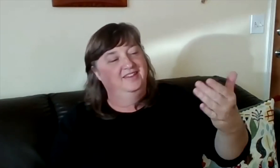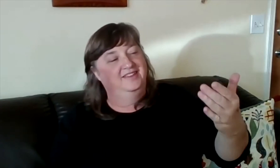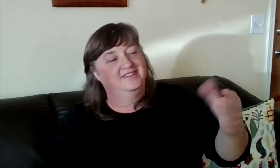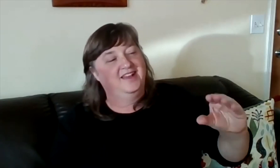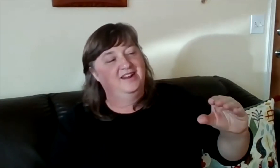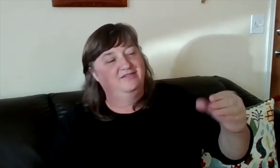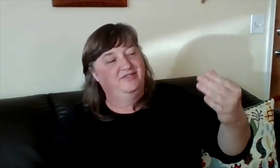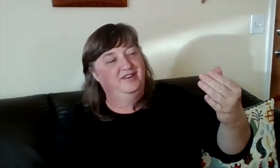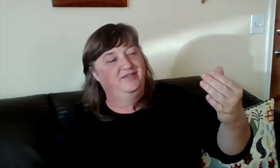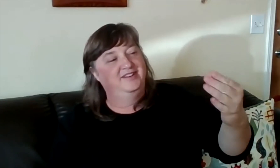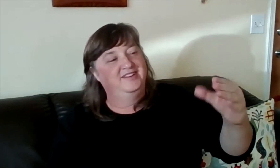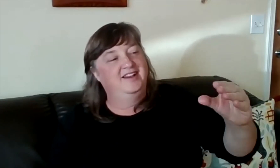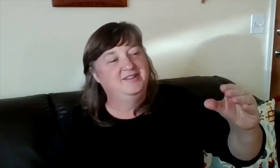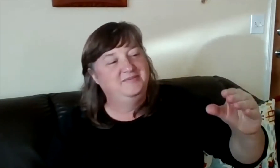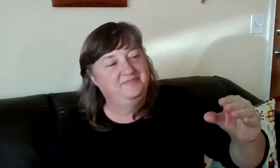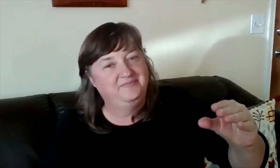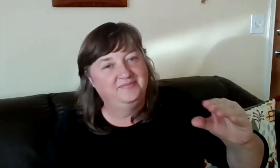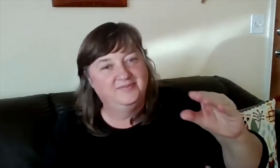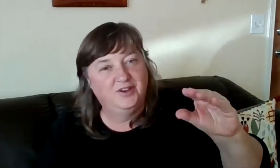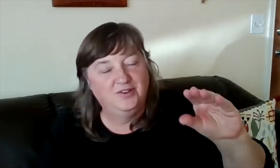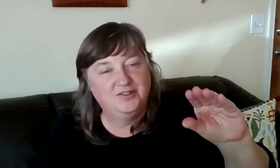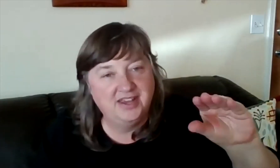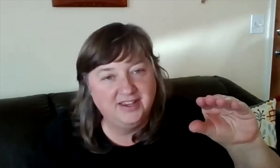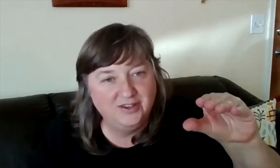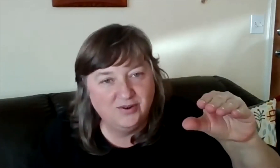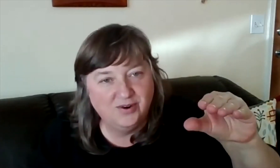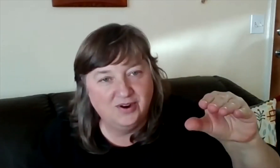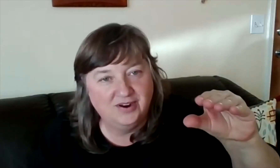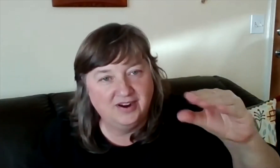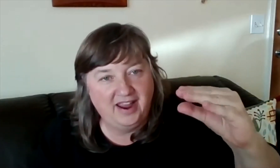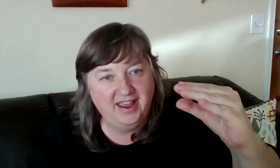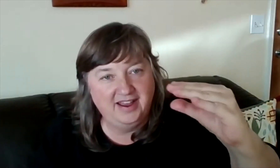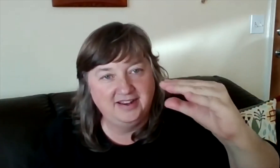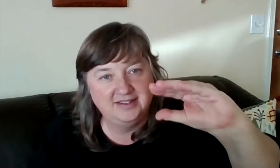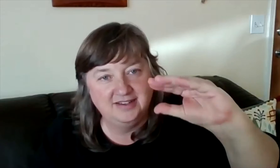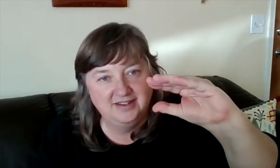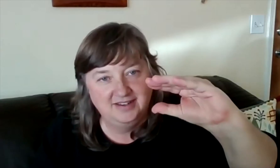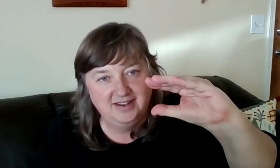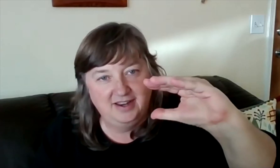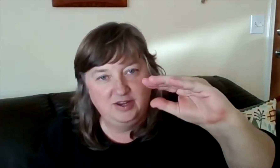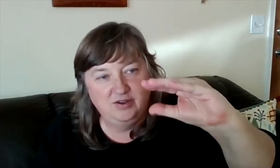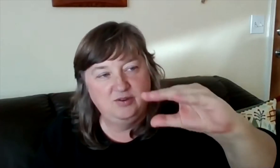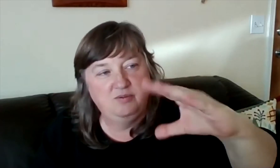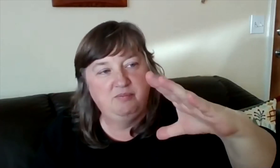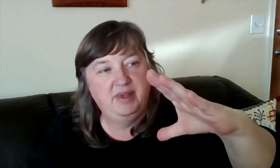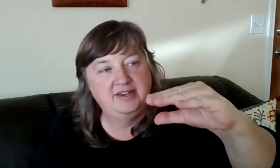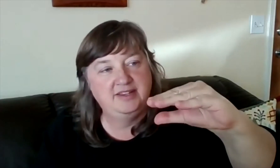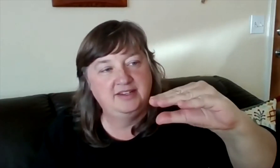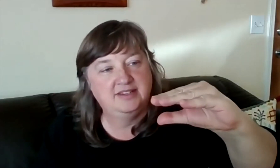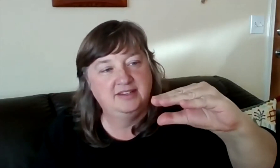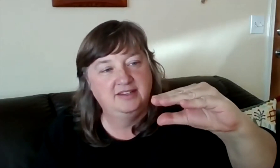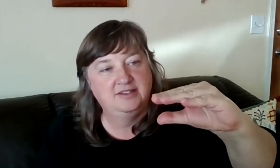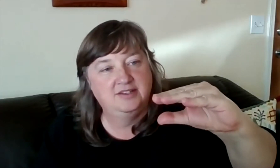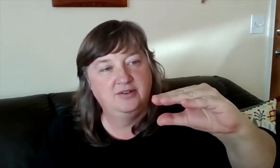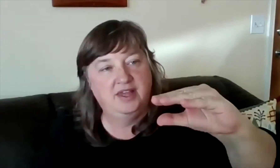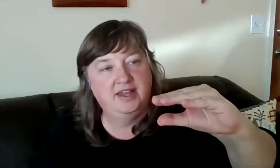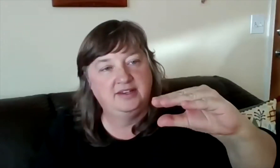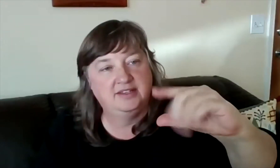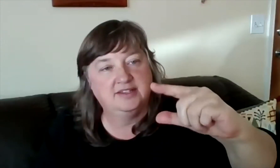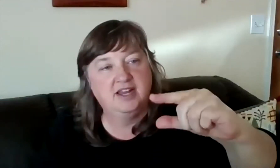this is kind of a funny one. So you take your hand and you bend it so that it's kind of